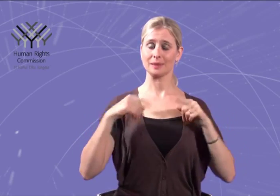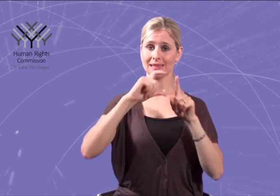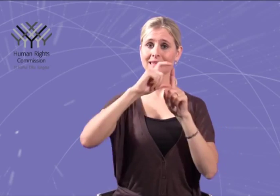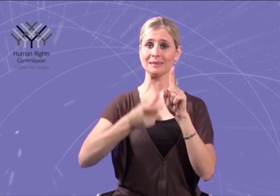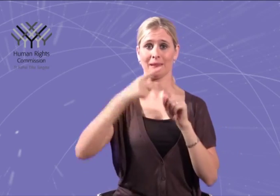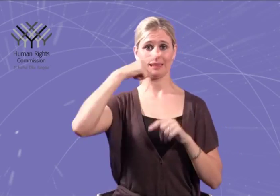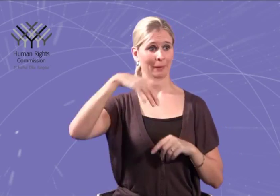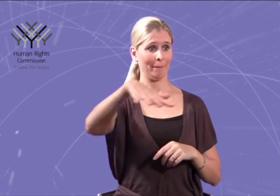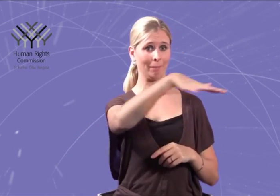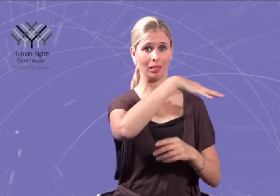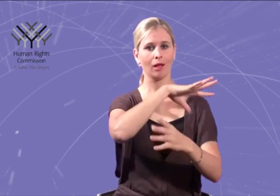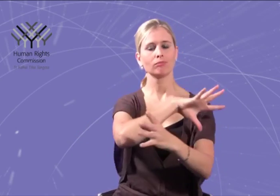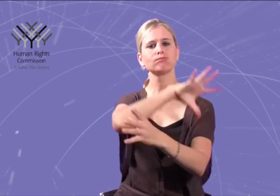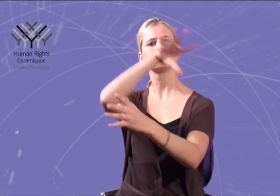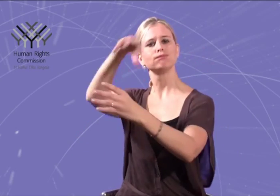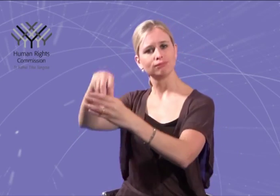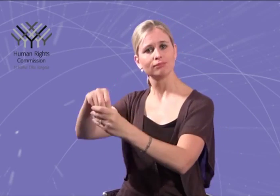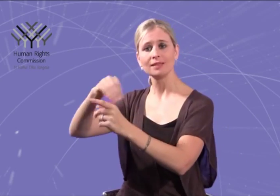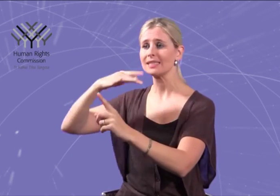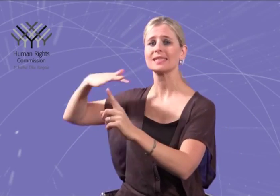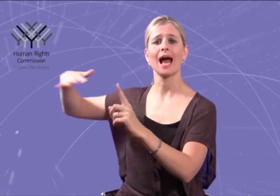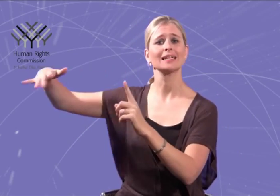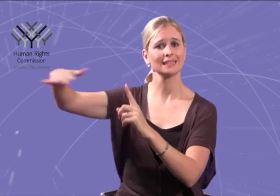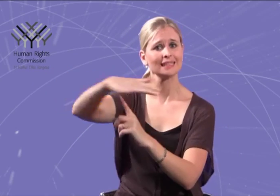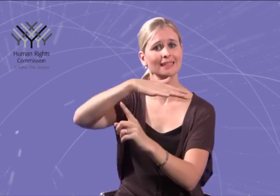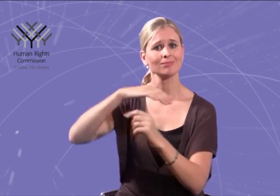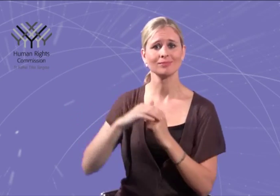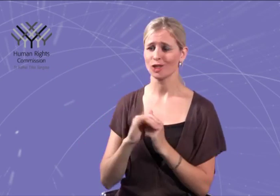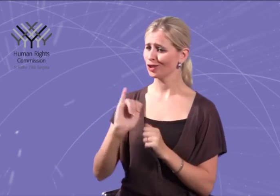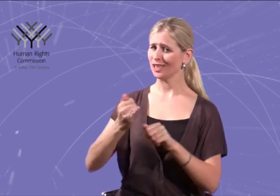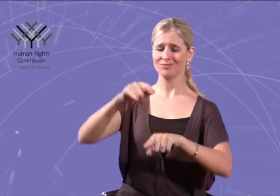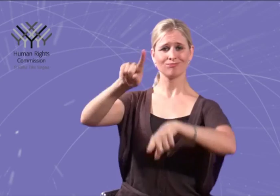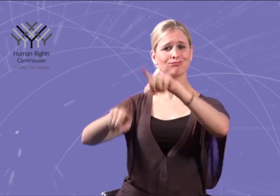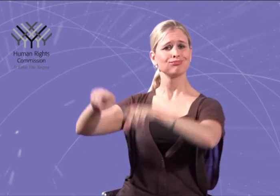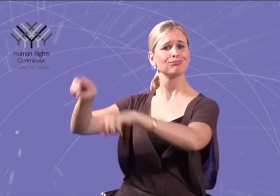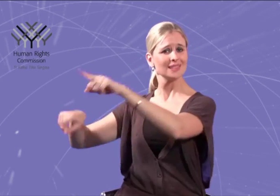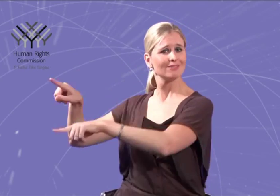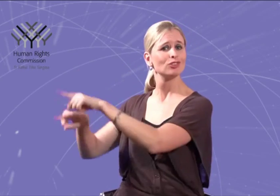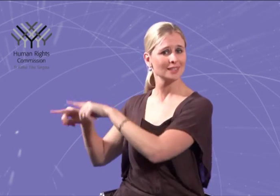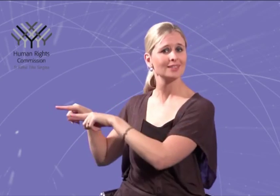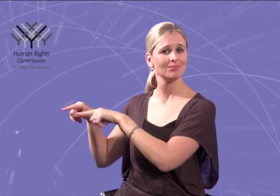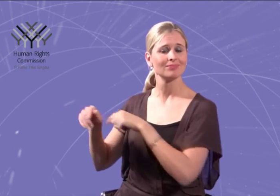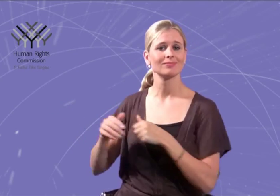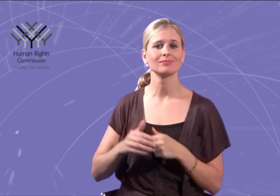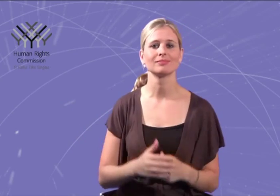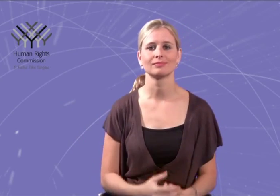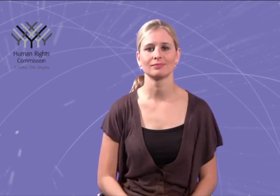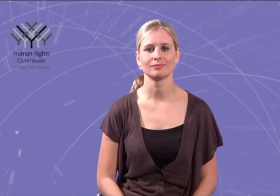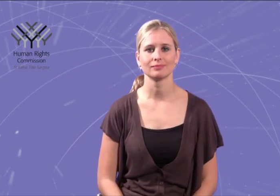and accepting disabled people as part of a diverse human society.